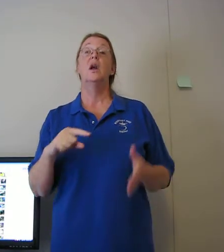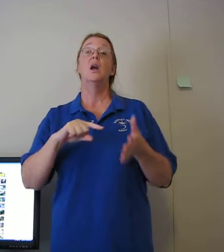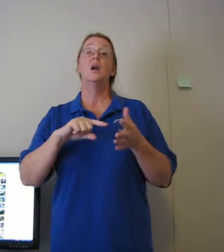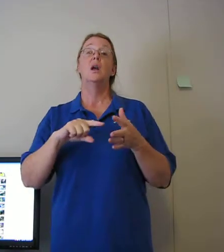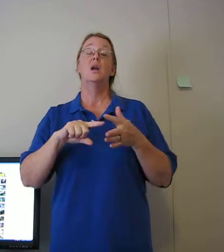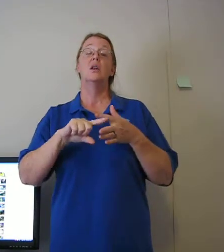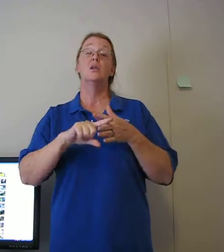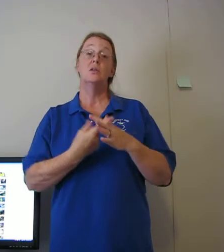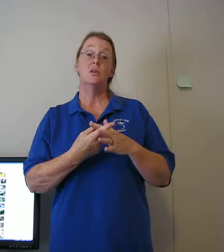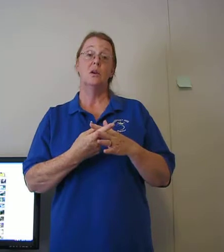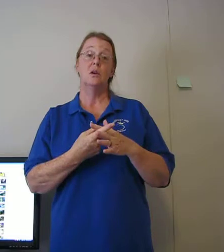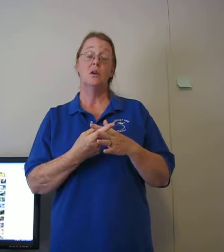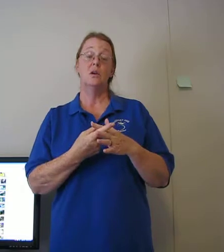shrimp.